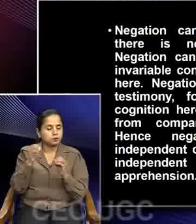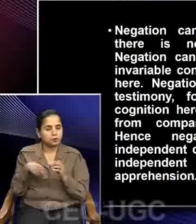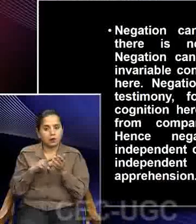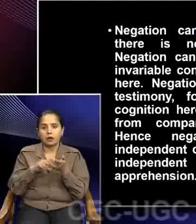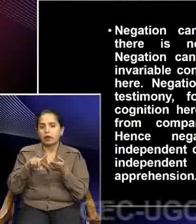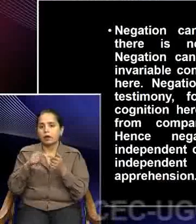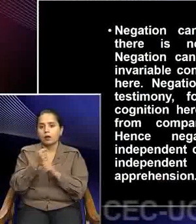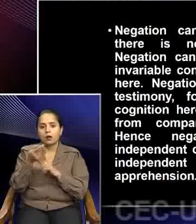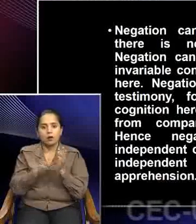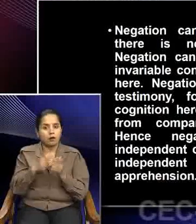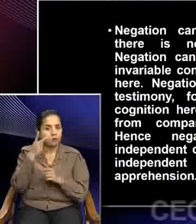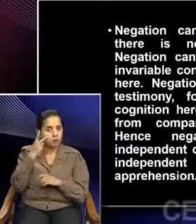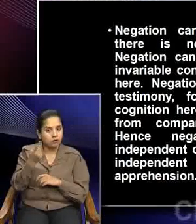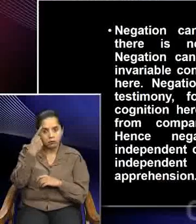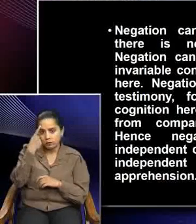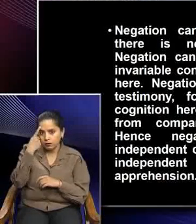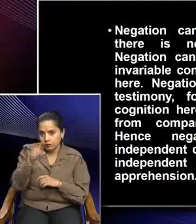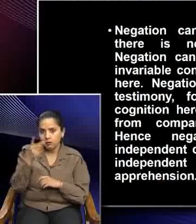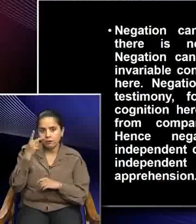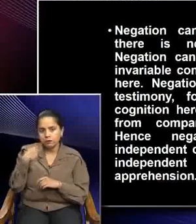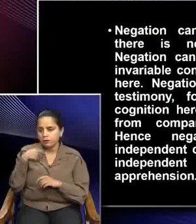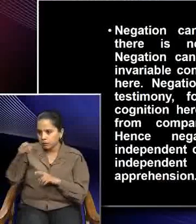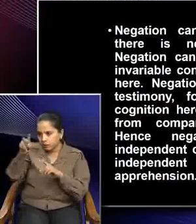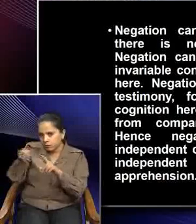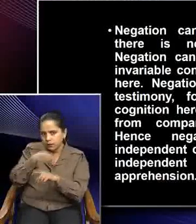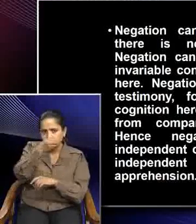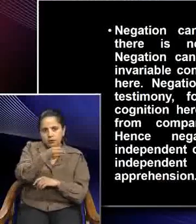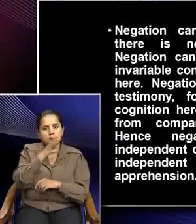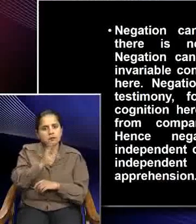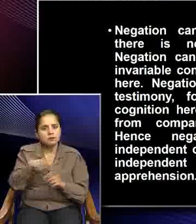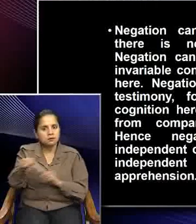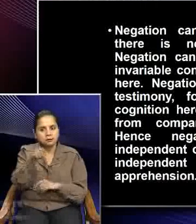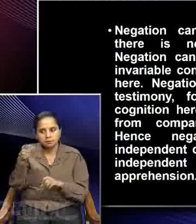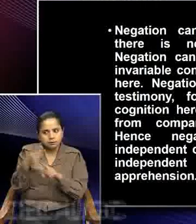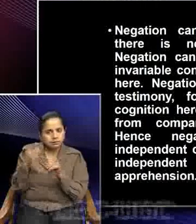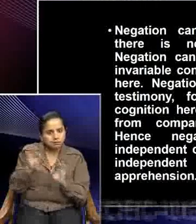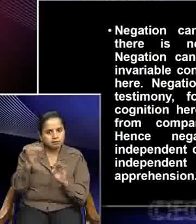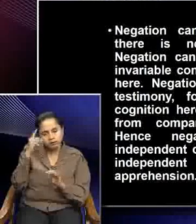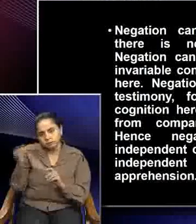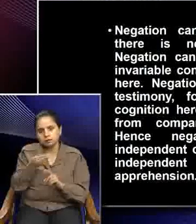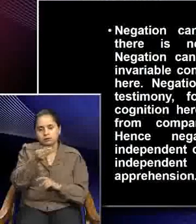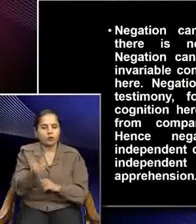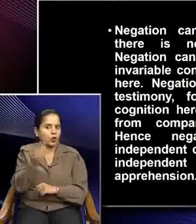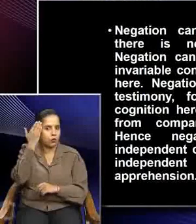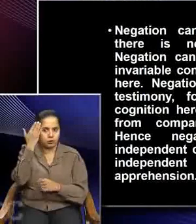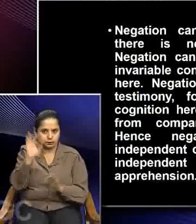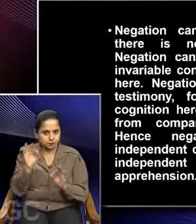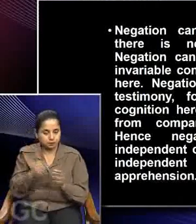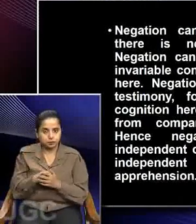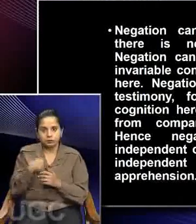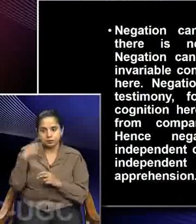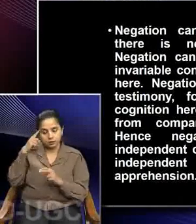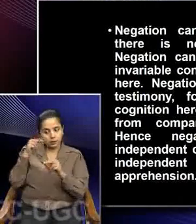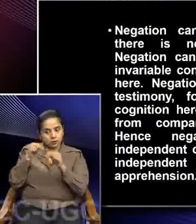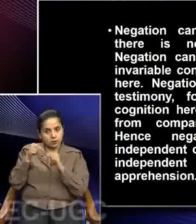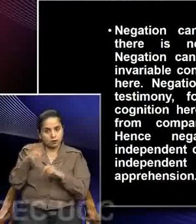be inferred, for the invariable concomitance is not known here. Negation cannot be